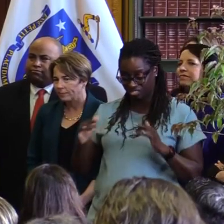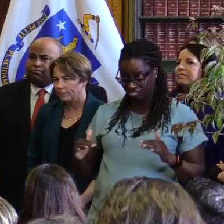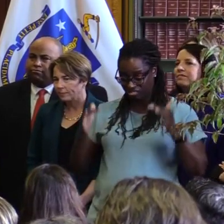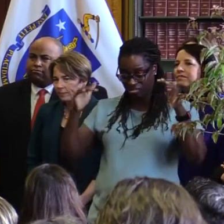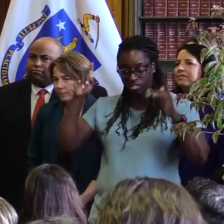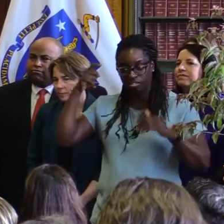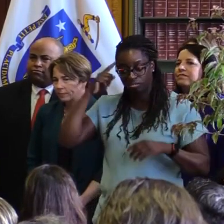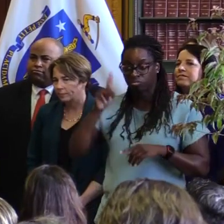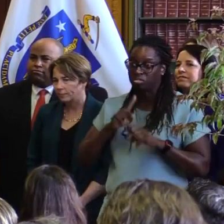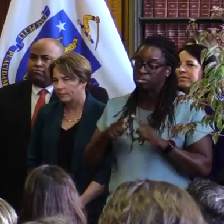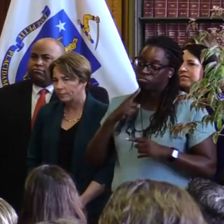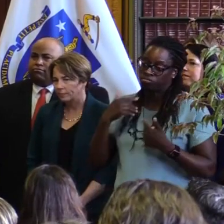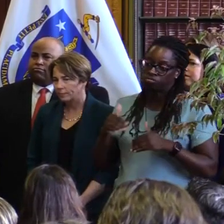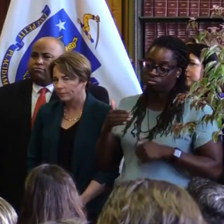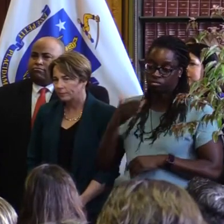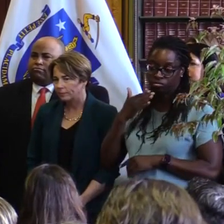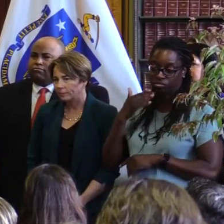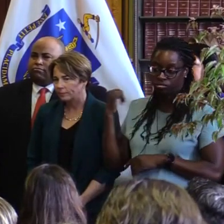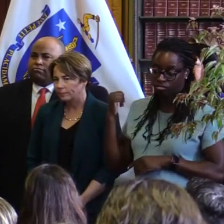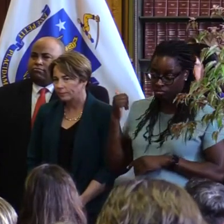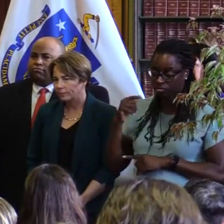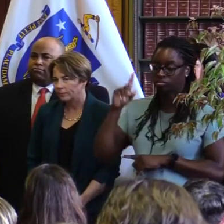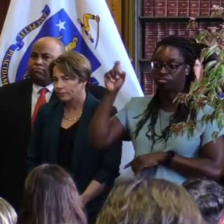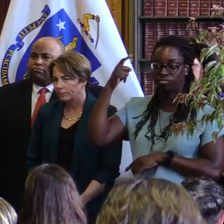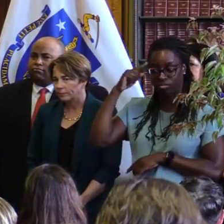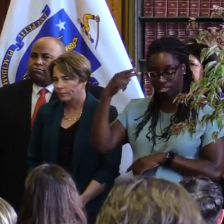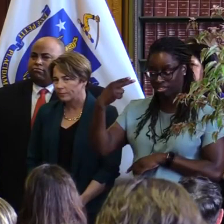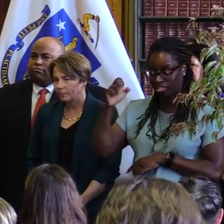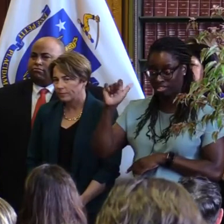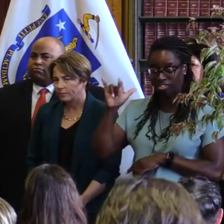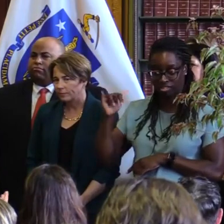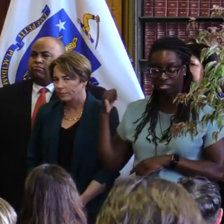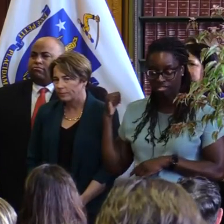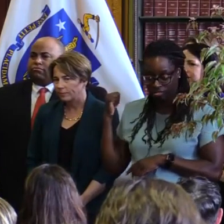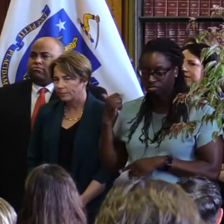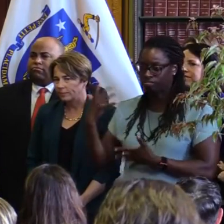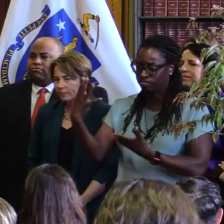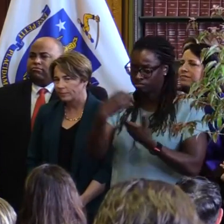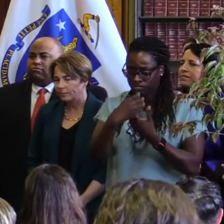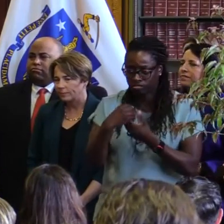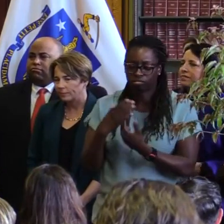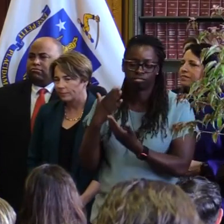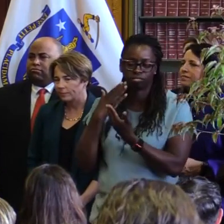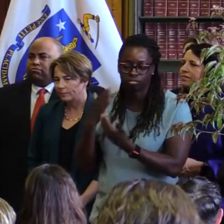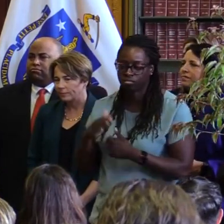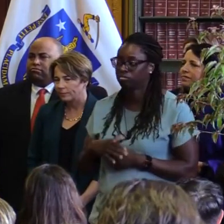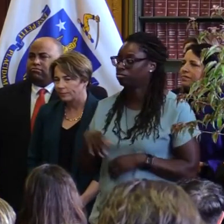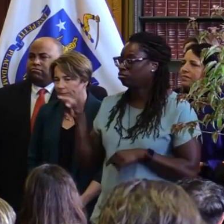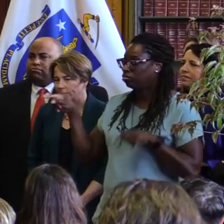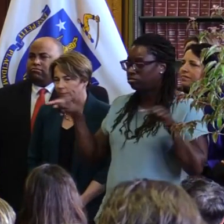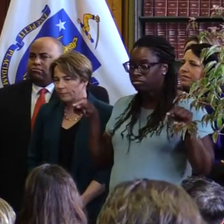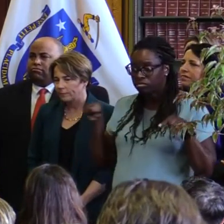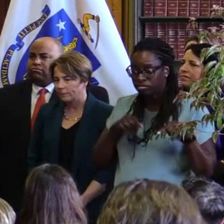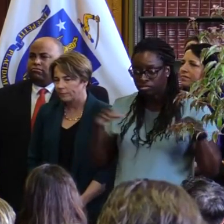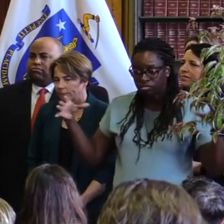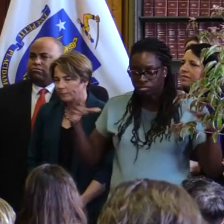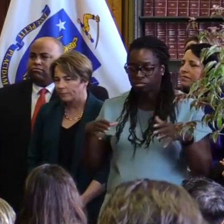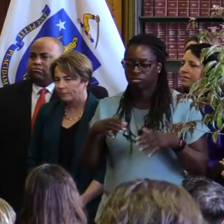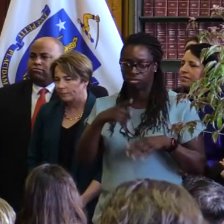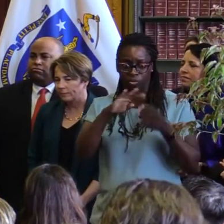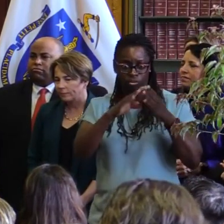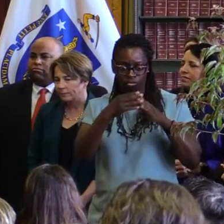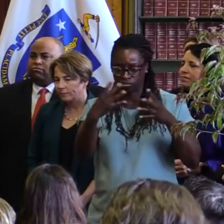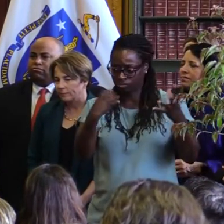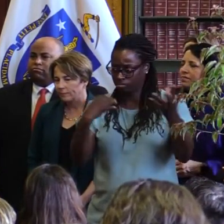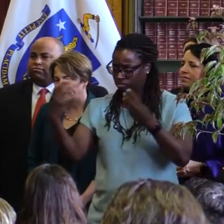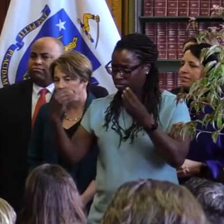and all the partners here, the private sector, labor, and community, to lay a solid foundation for decarbonizing housing,